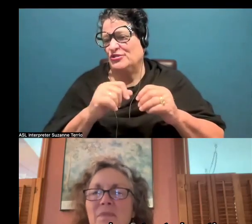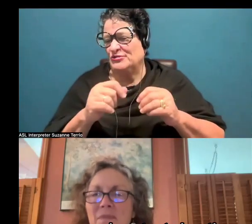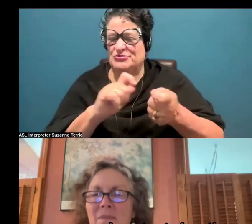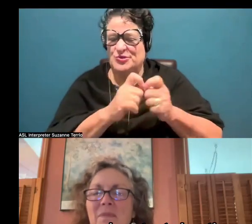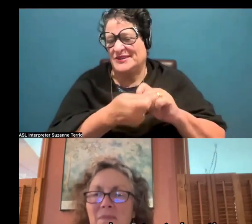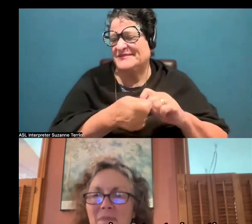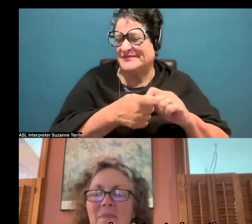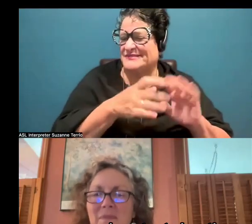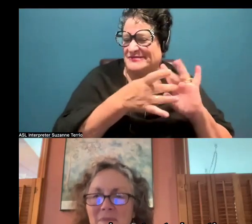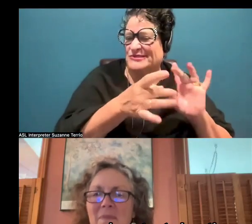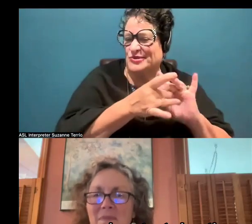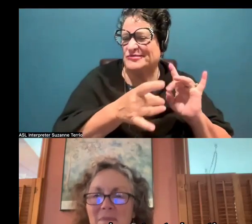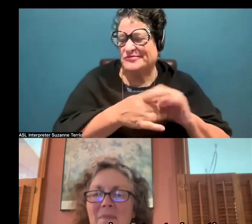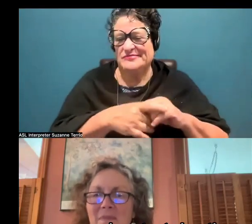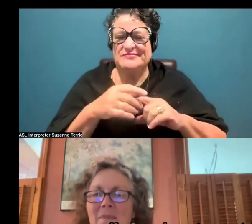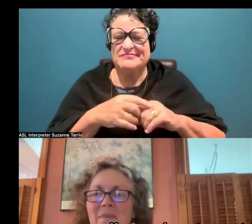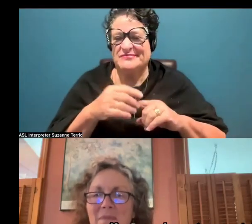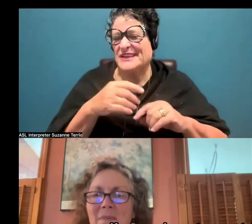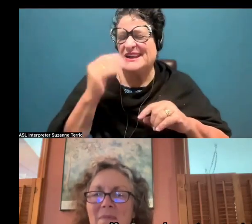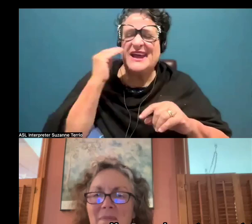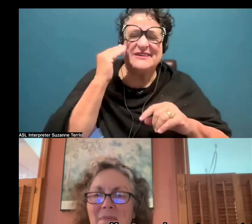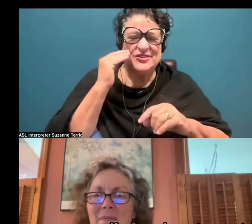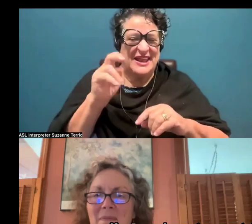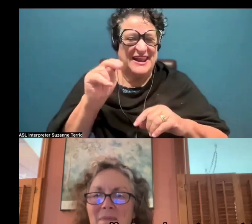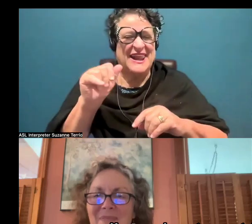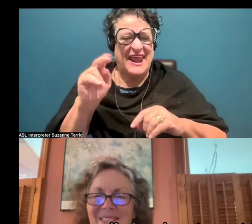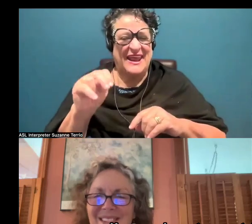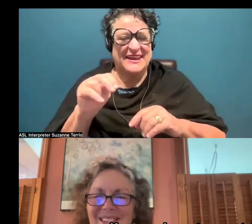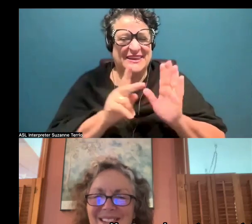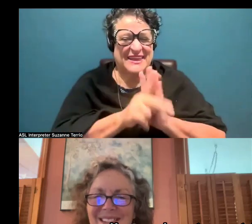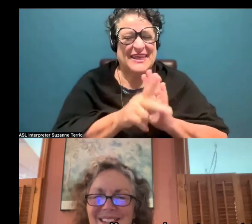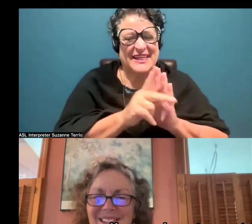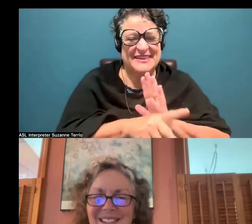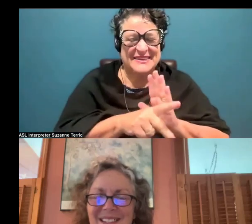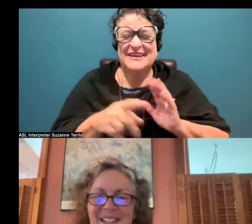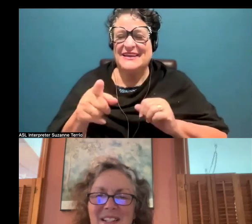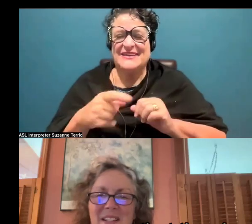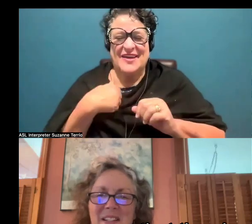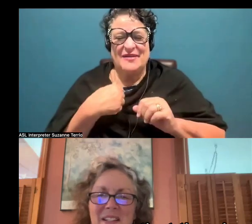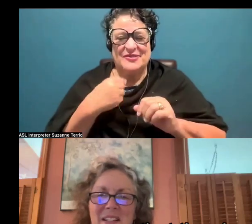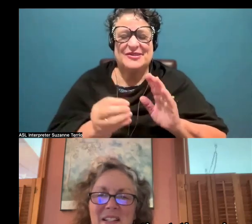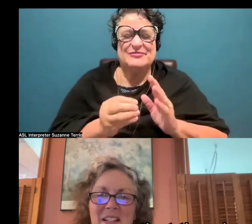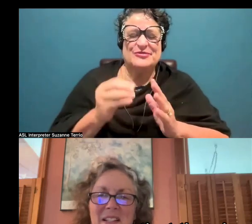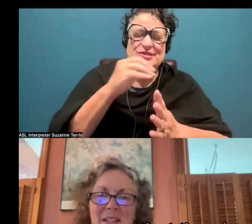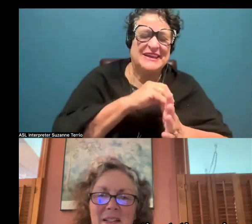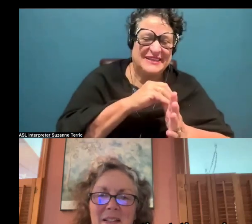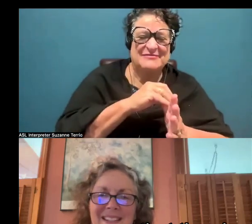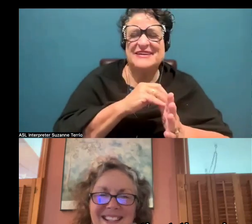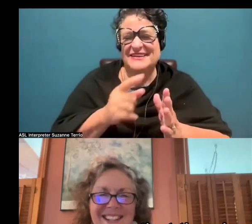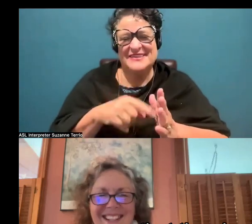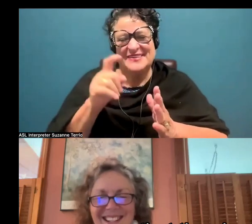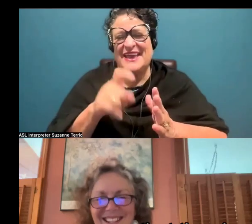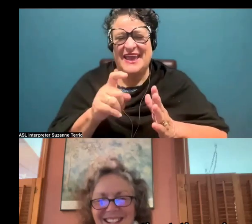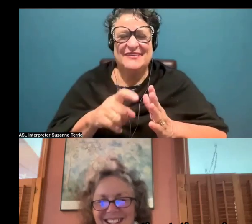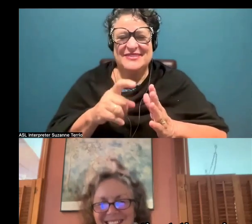twist, the knowledge that Nan is the killer, and I'm gonna put it as close to the beginning as I possibly Mm. can so that they have to put it in